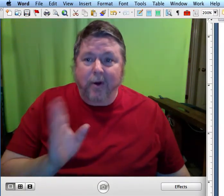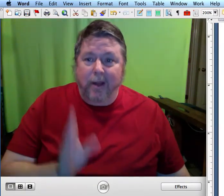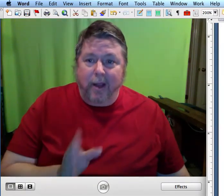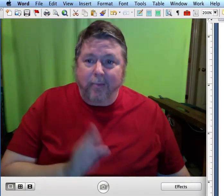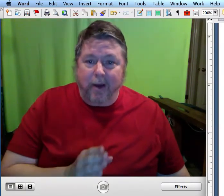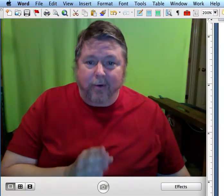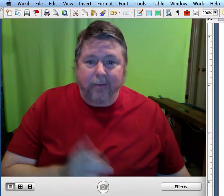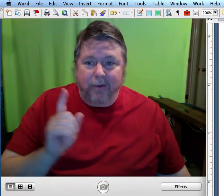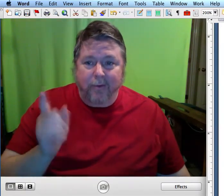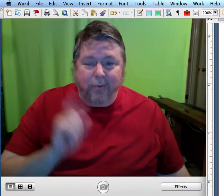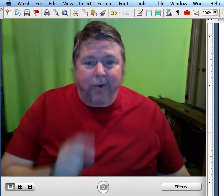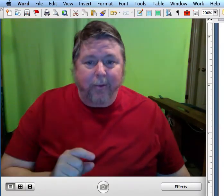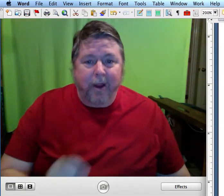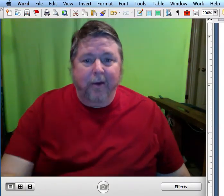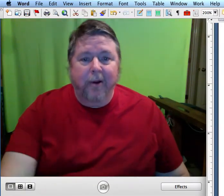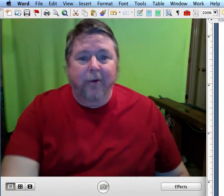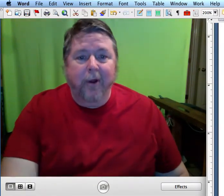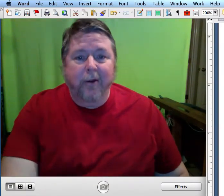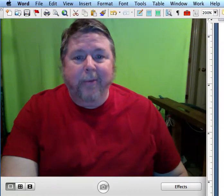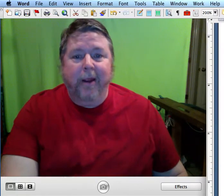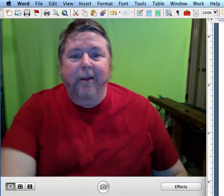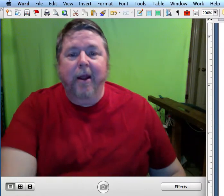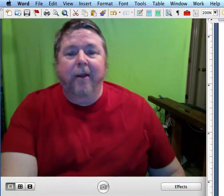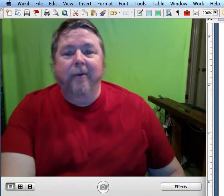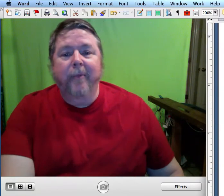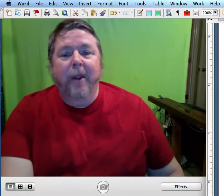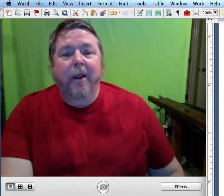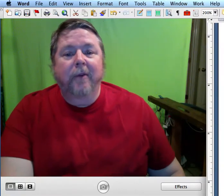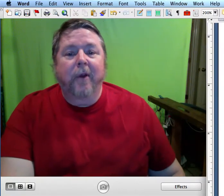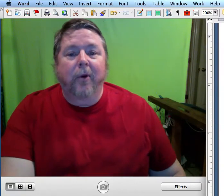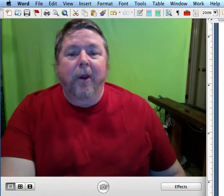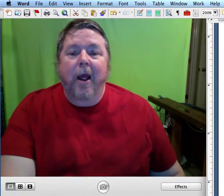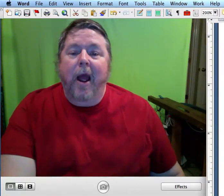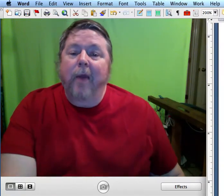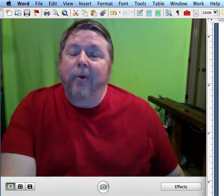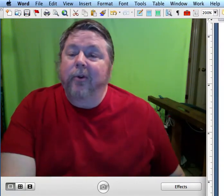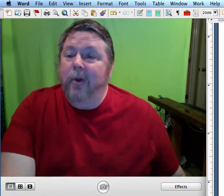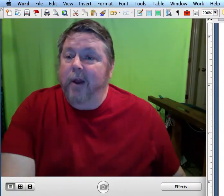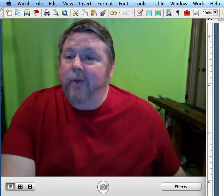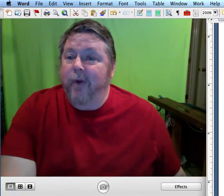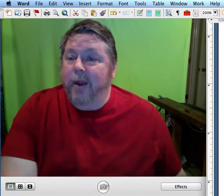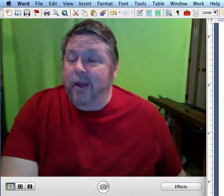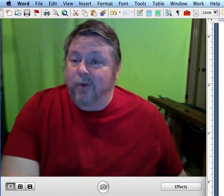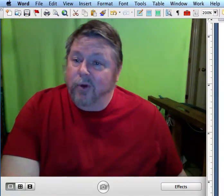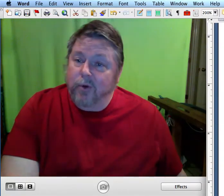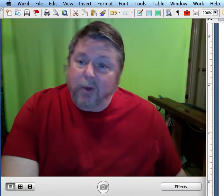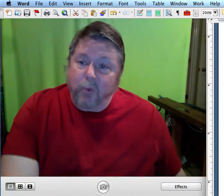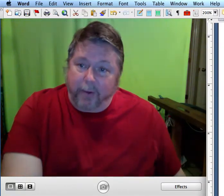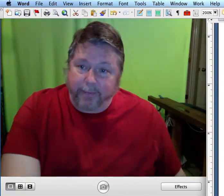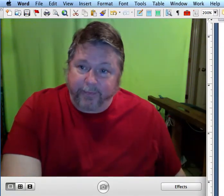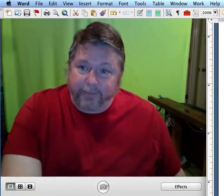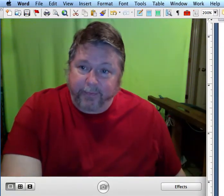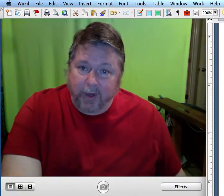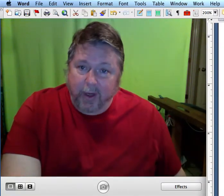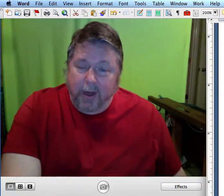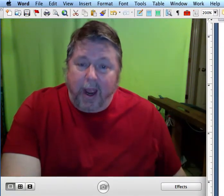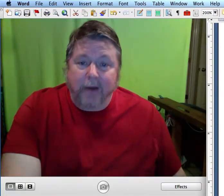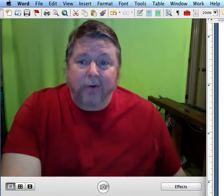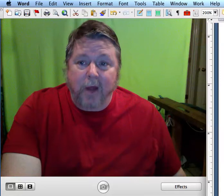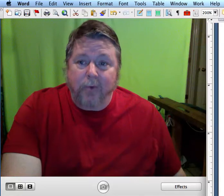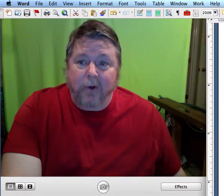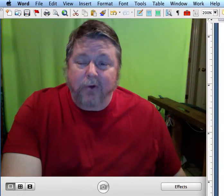so get better. That's what Marina McIntyre taught us back in the 90s. So I want you to identify things that you did well.